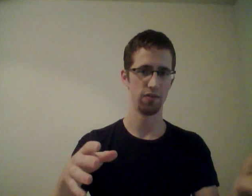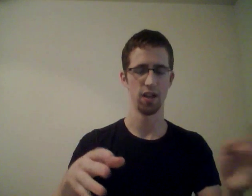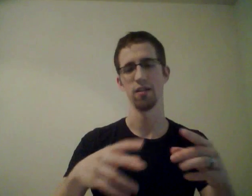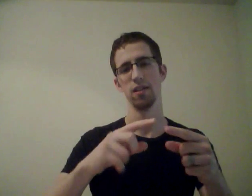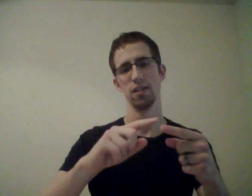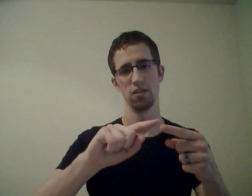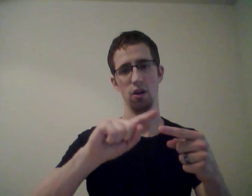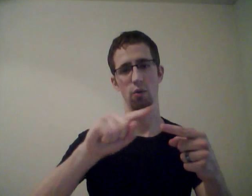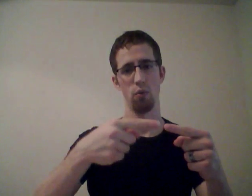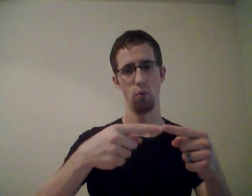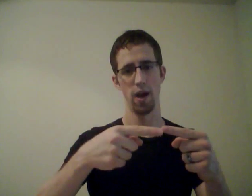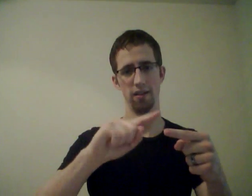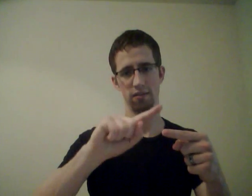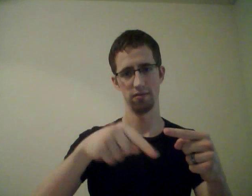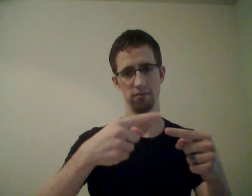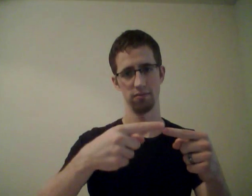hand. So when?